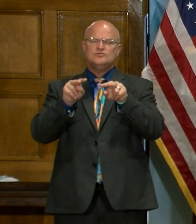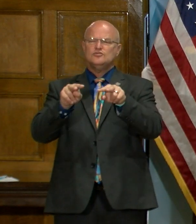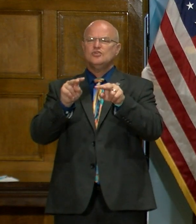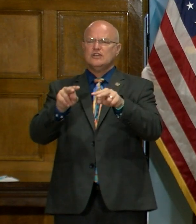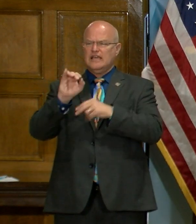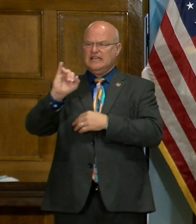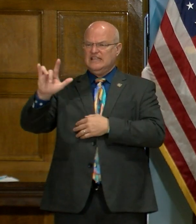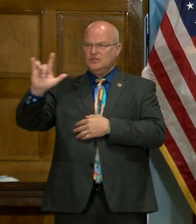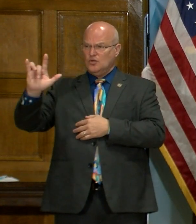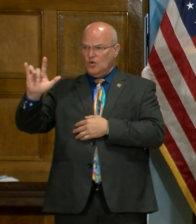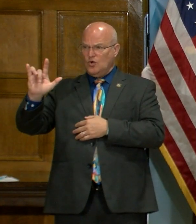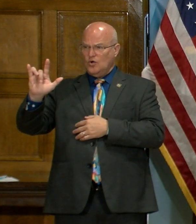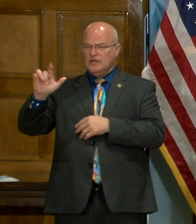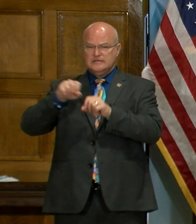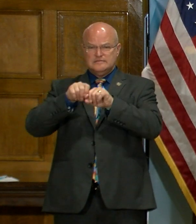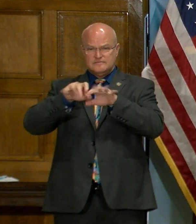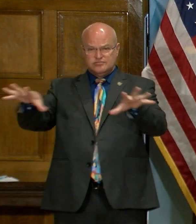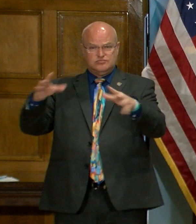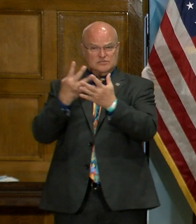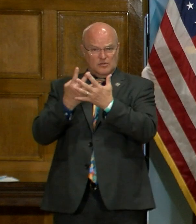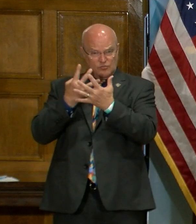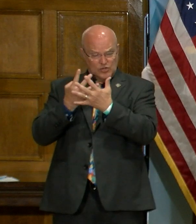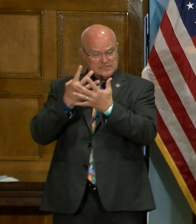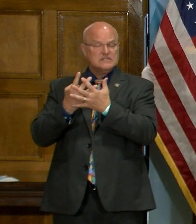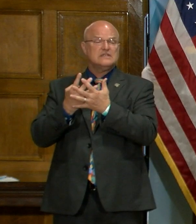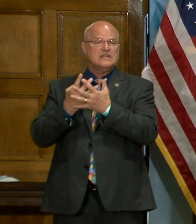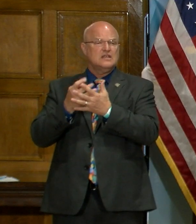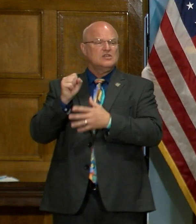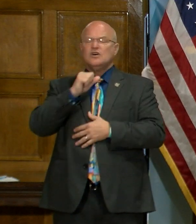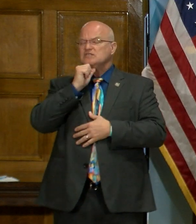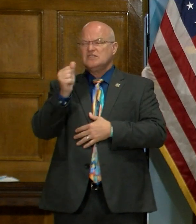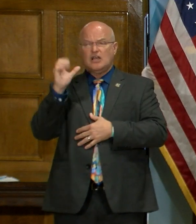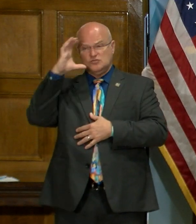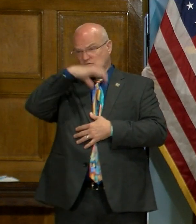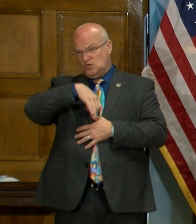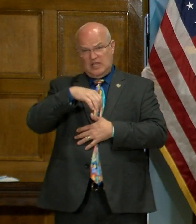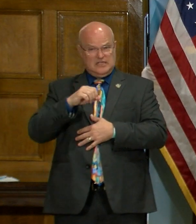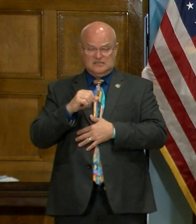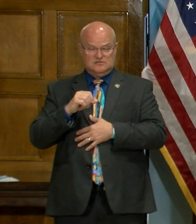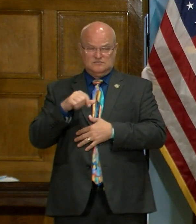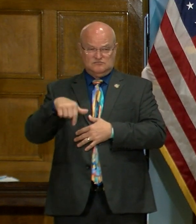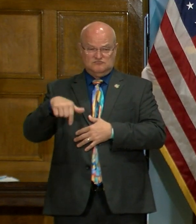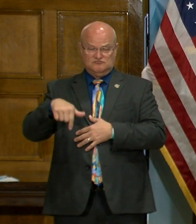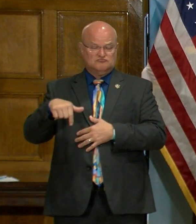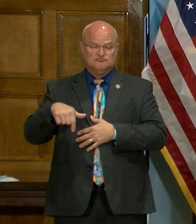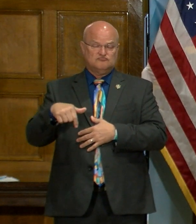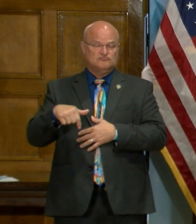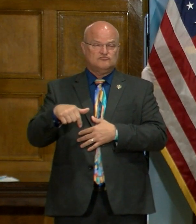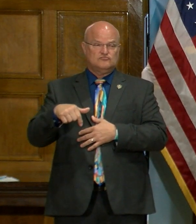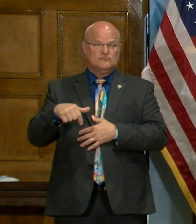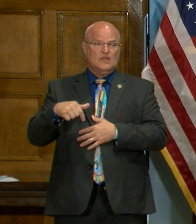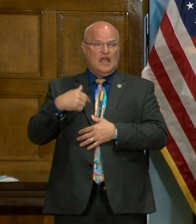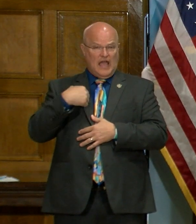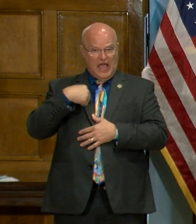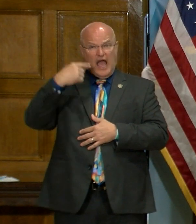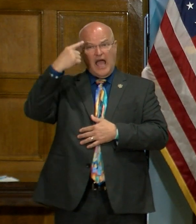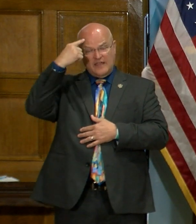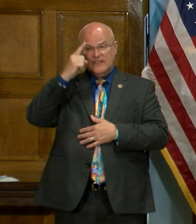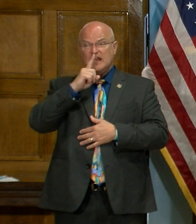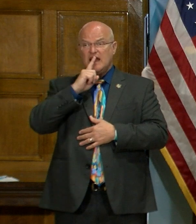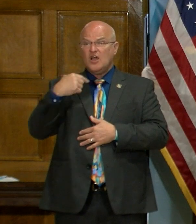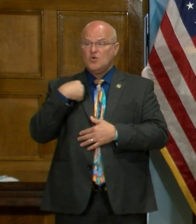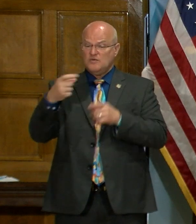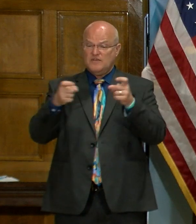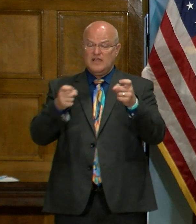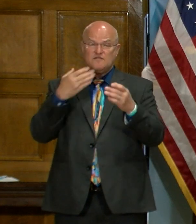at Illinois, an outbreak in their prison, and so it's not uncommon at all. I think actually